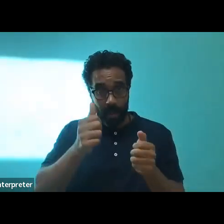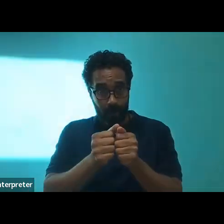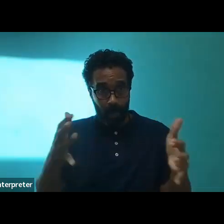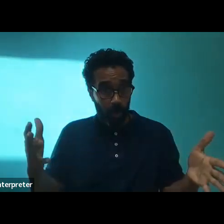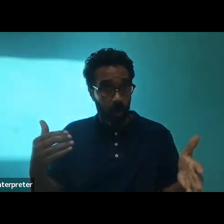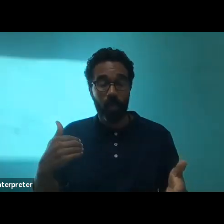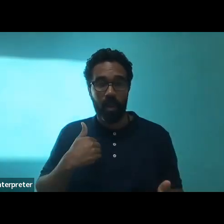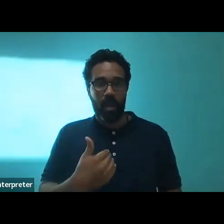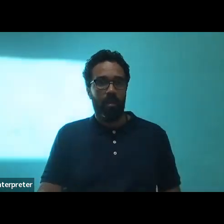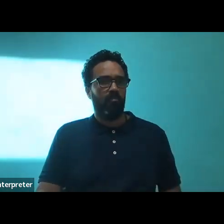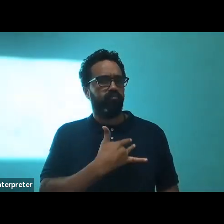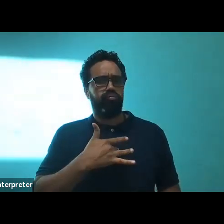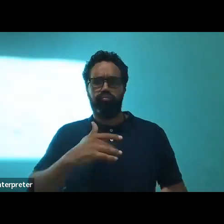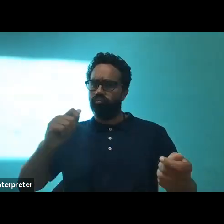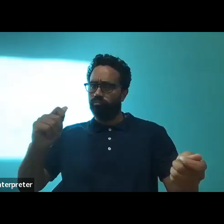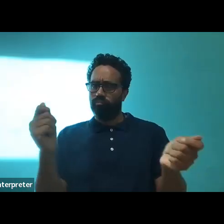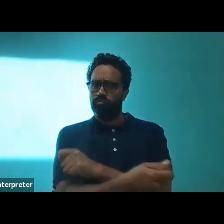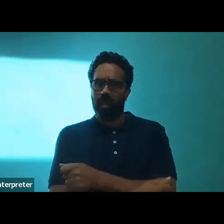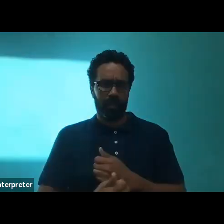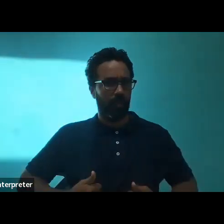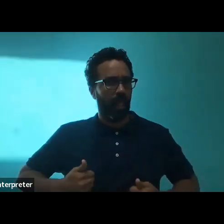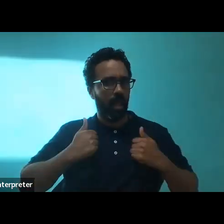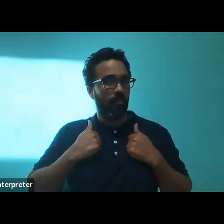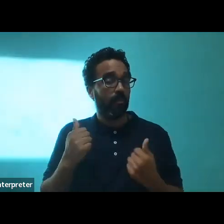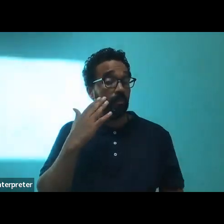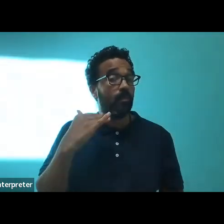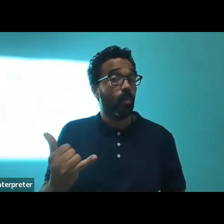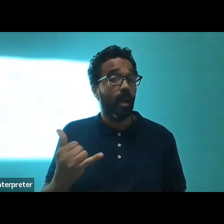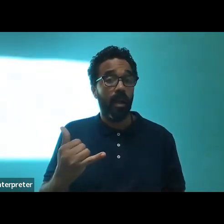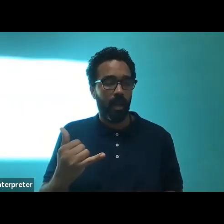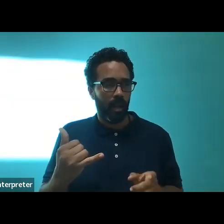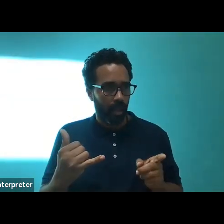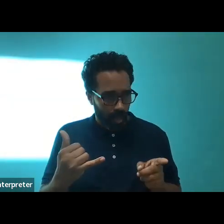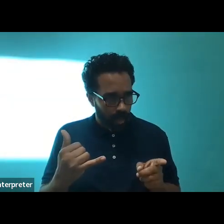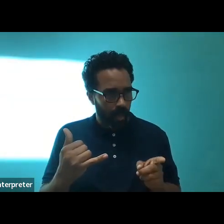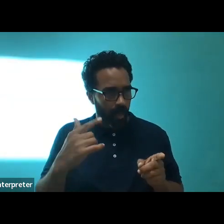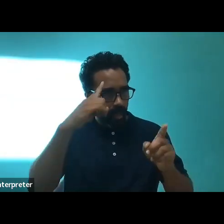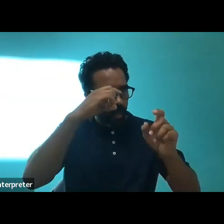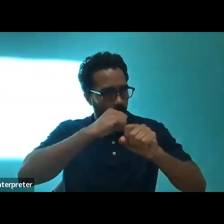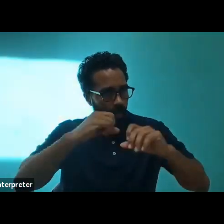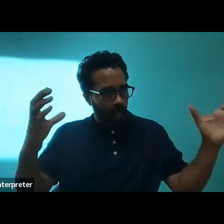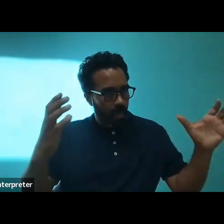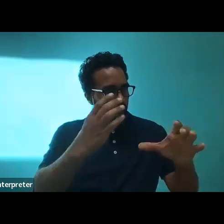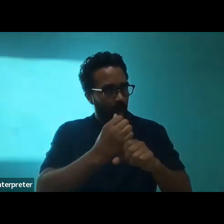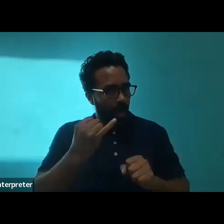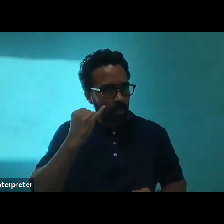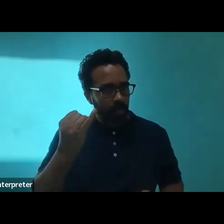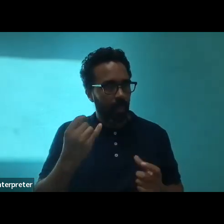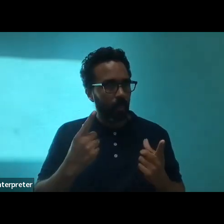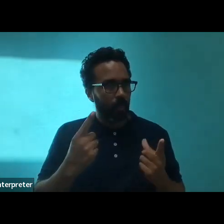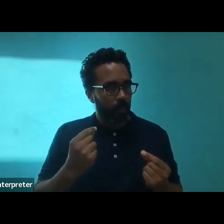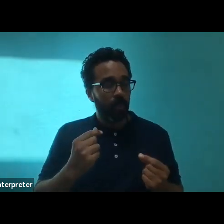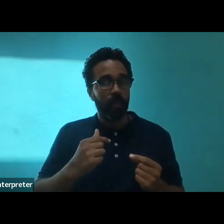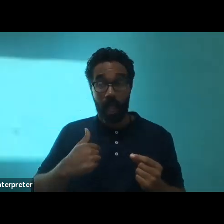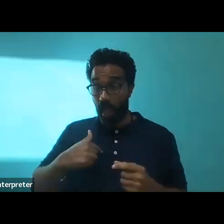never to be the same again because it gave me a vision of how the people I was